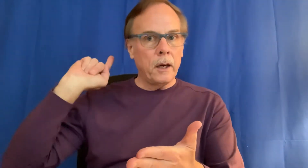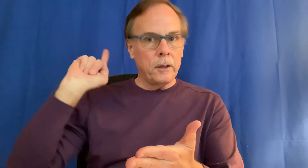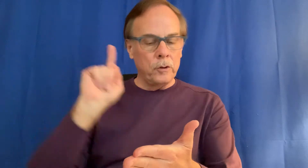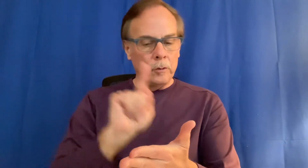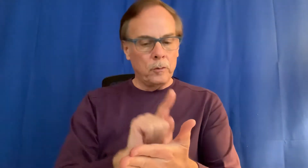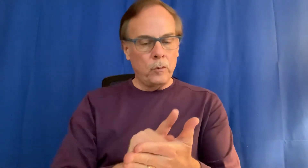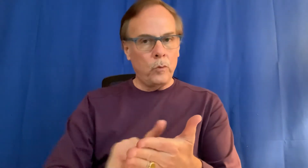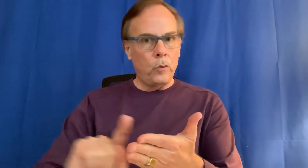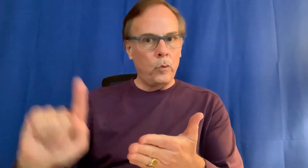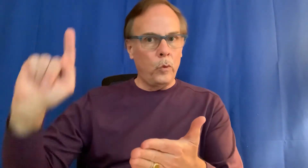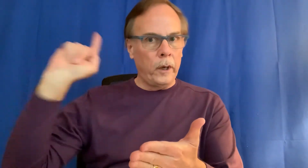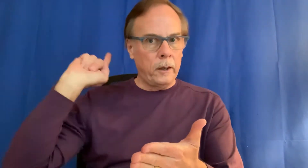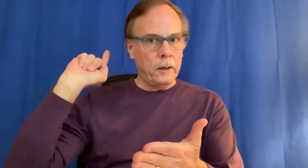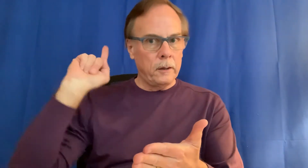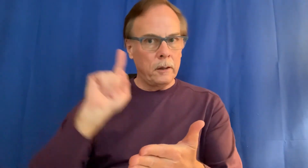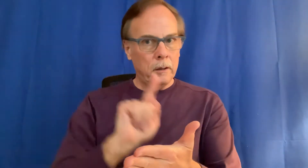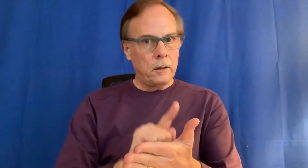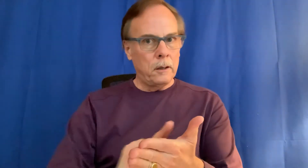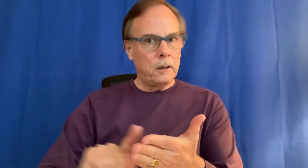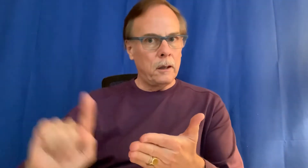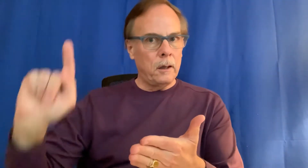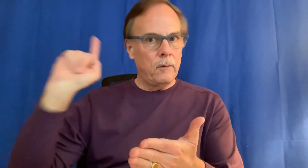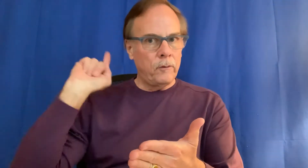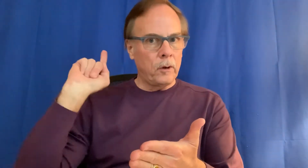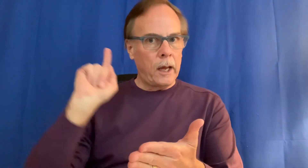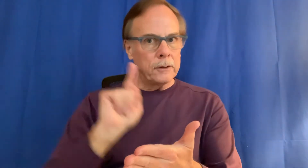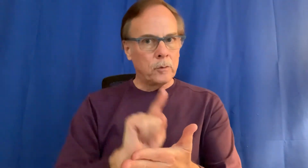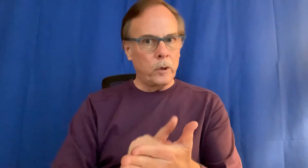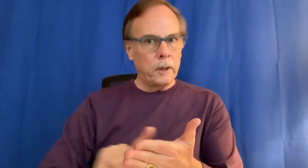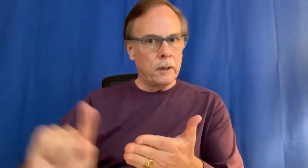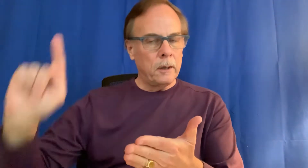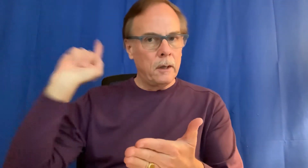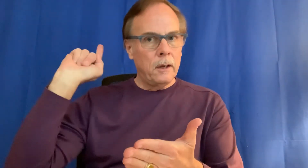you. Week. For last week.